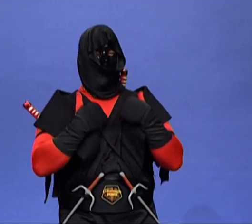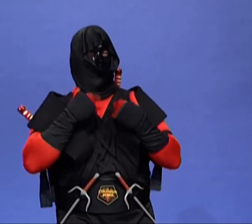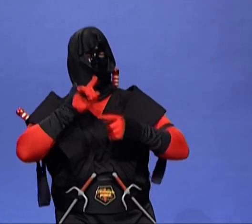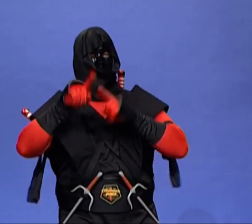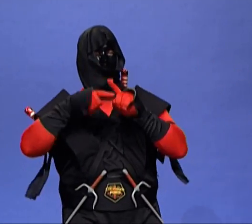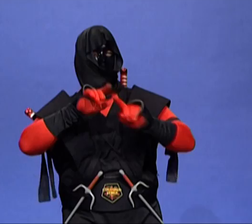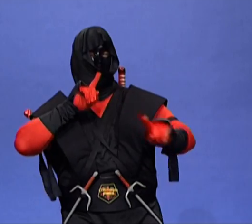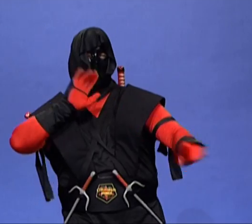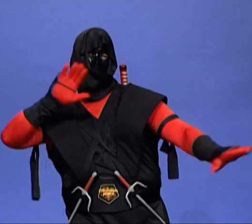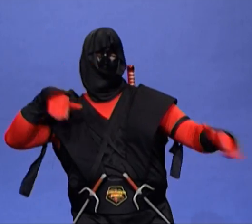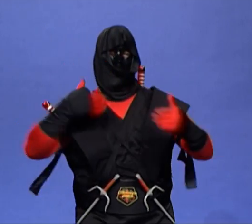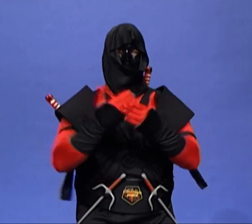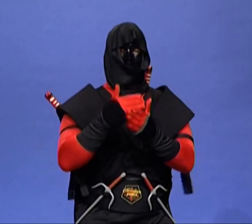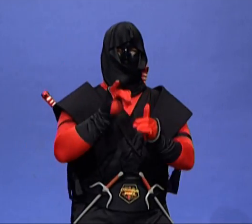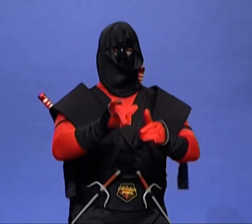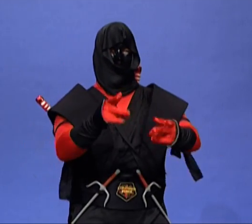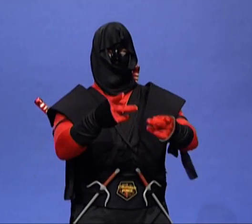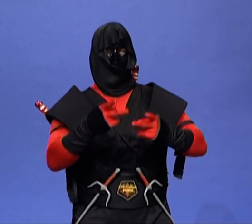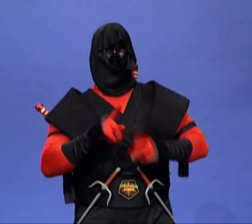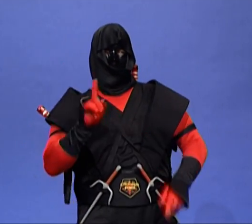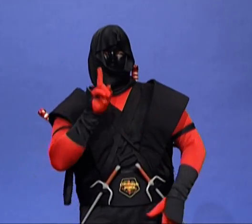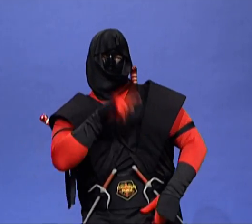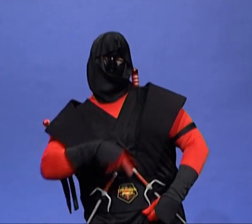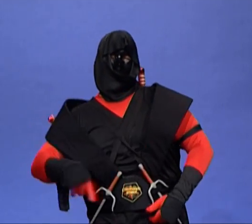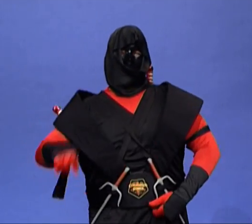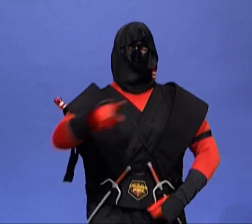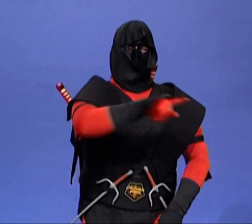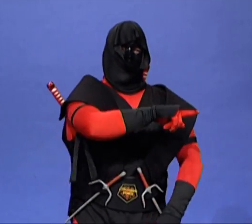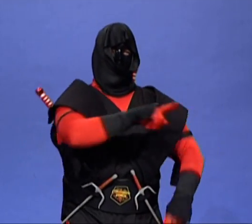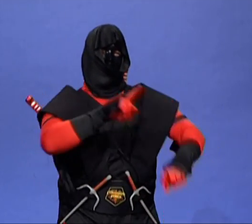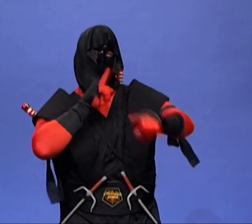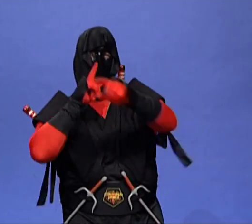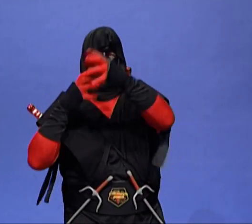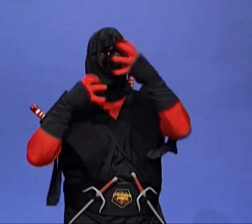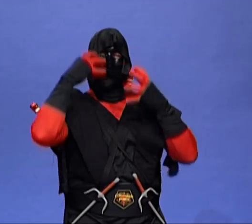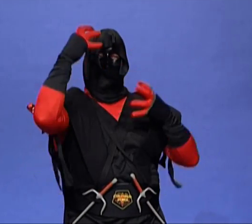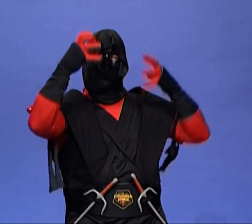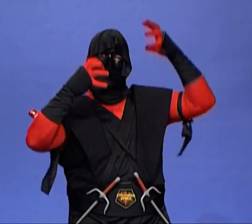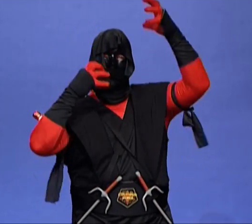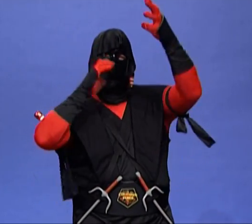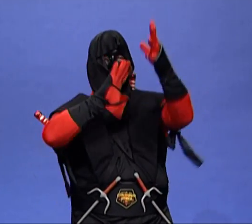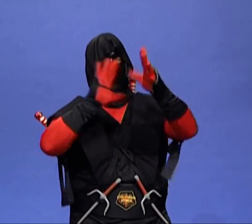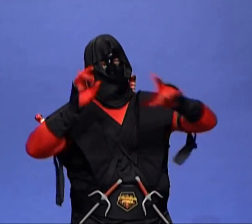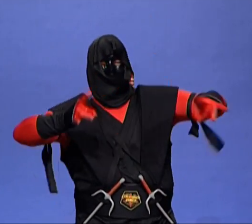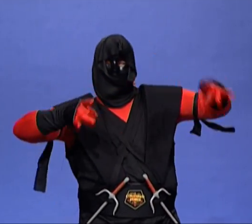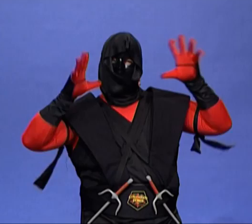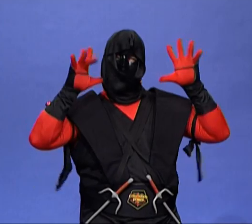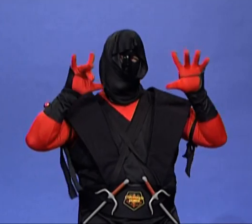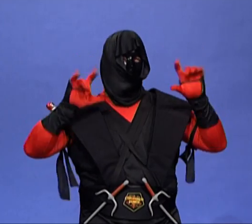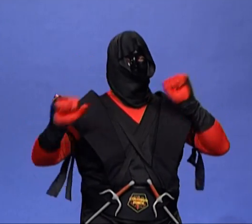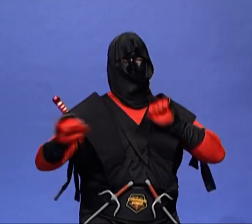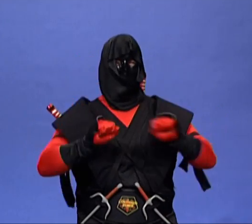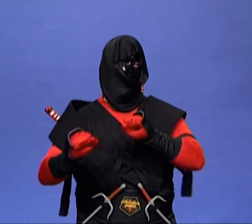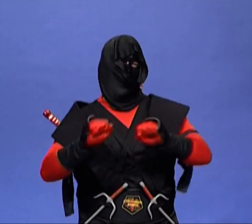And when he came to a place where the wild things are, they roared their terrible roars